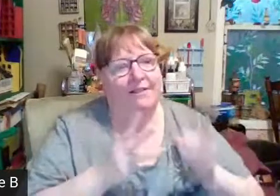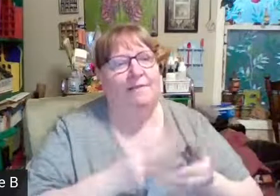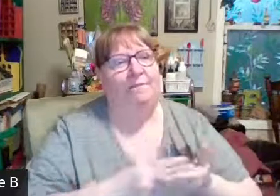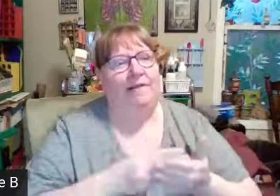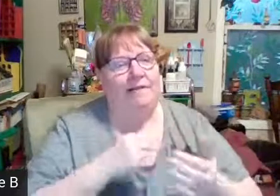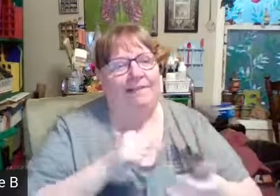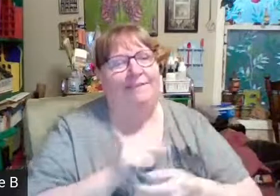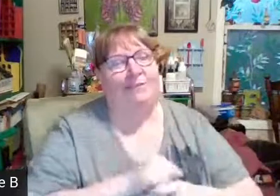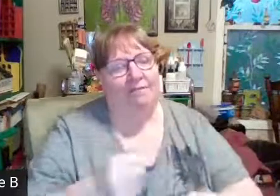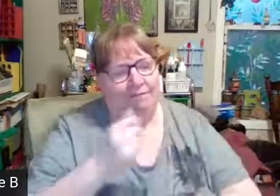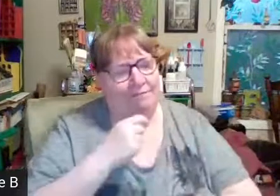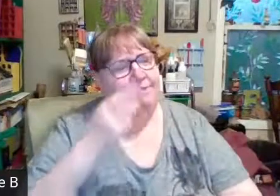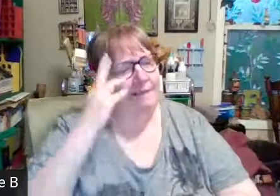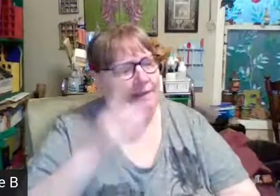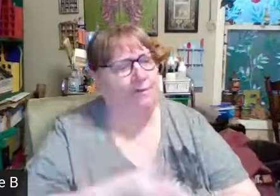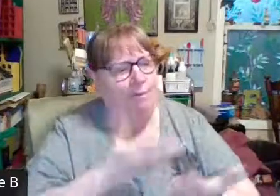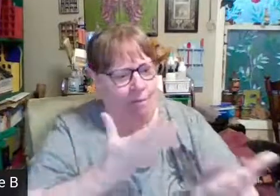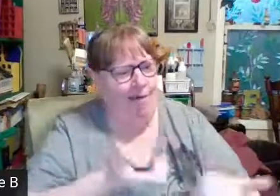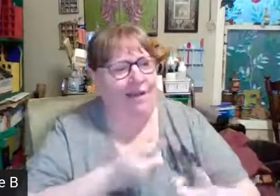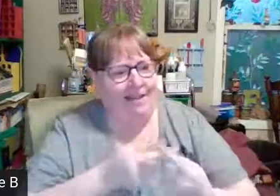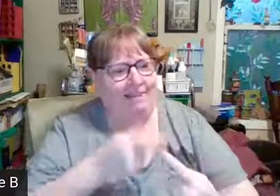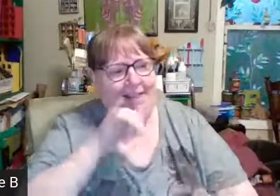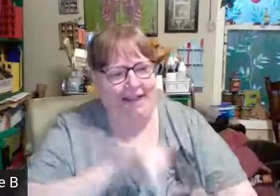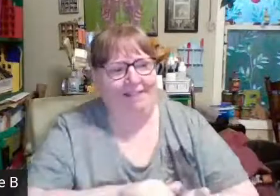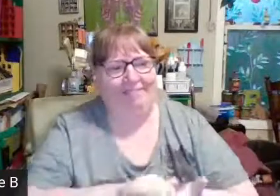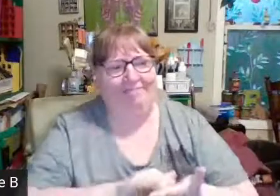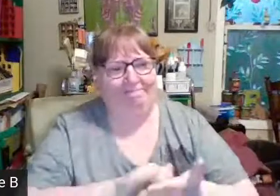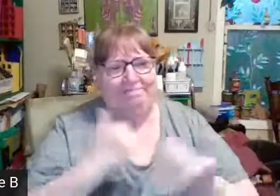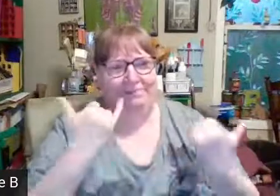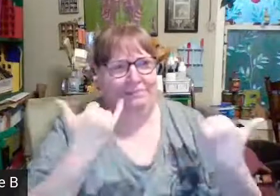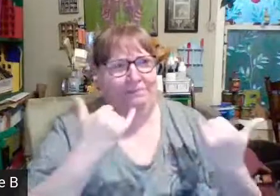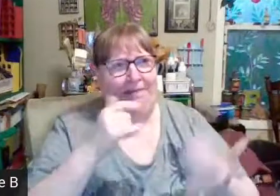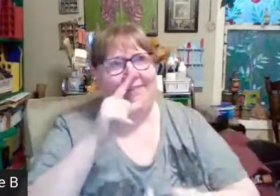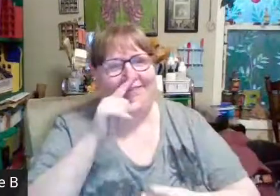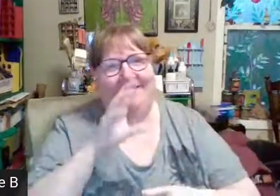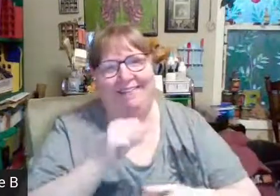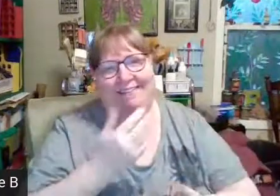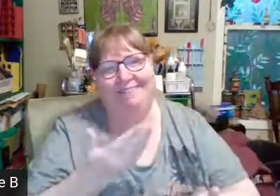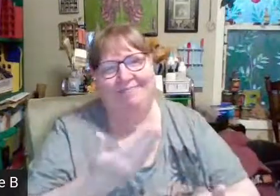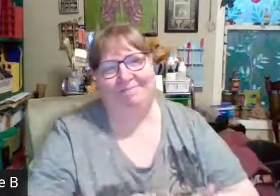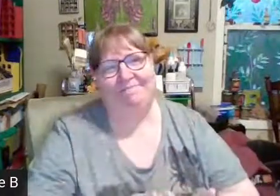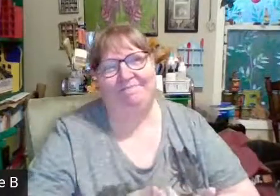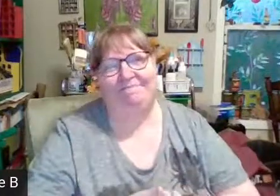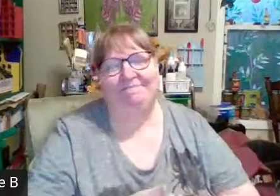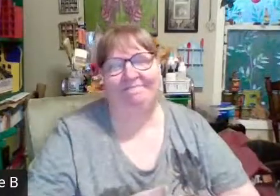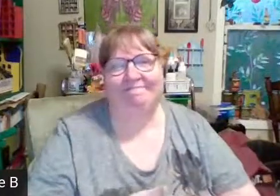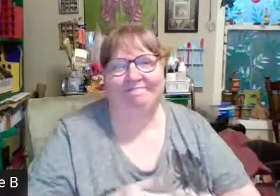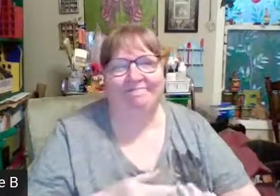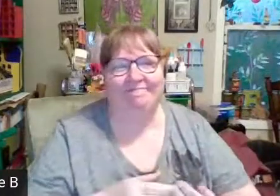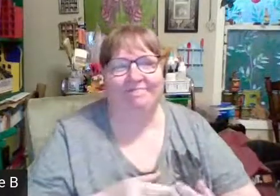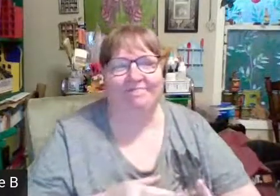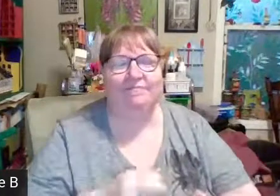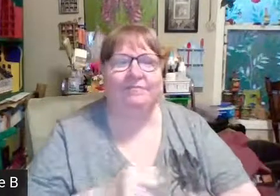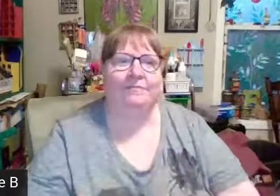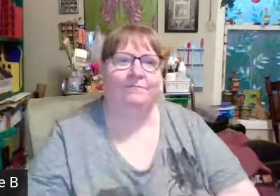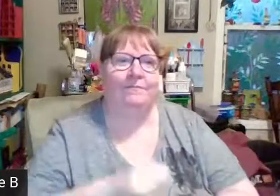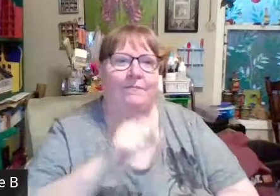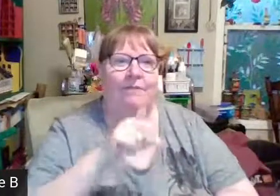just like me. So, okay. Can I say one other thing though, too? If you're a reseller or